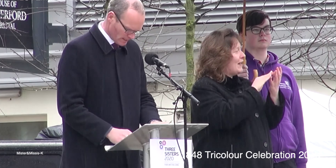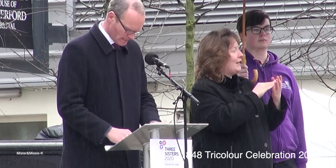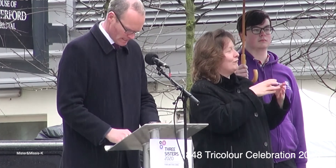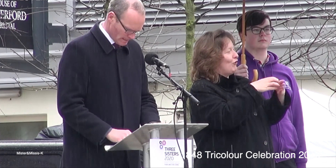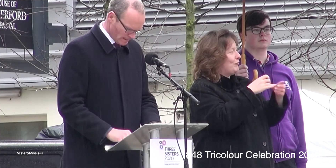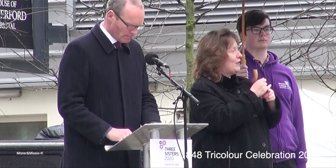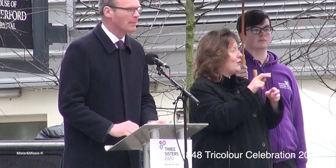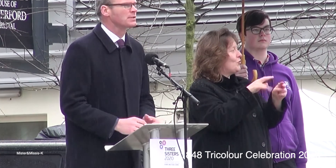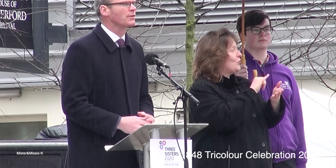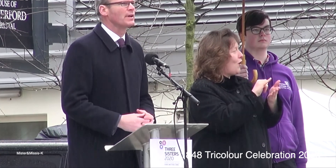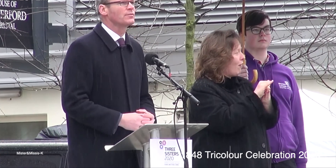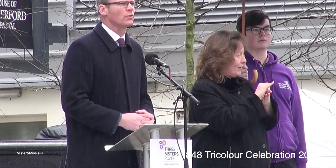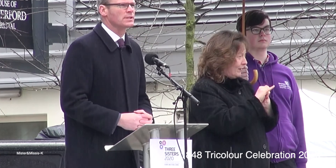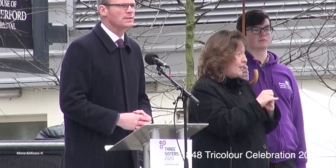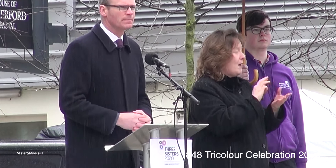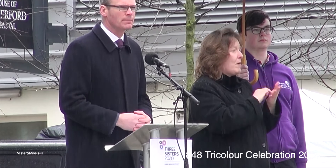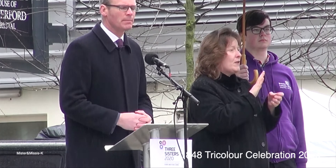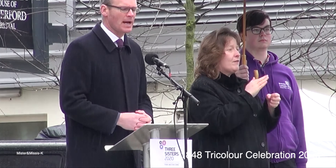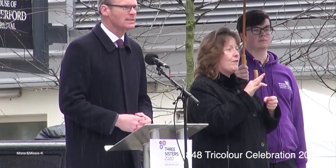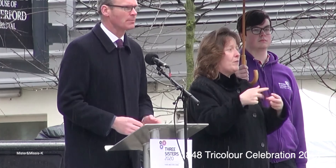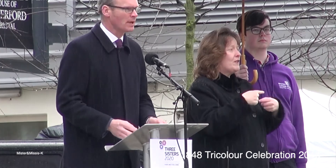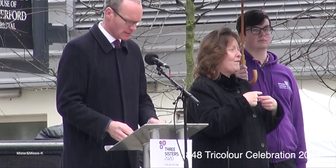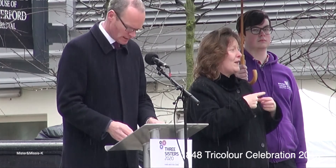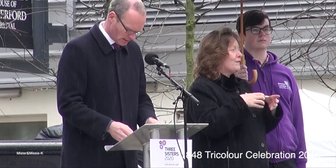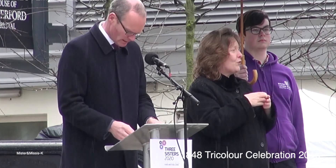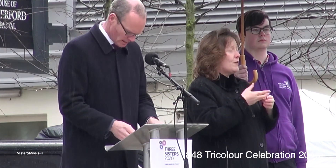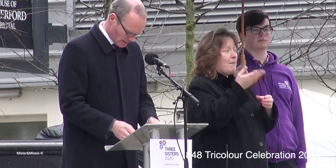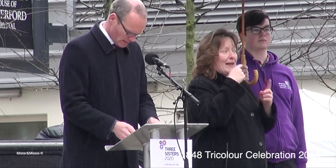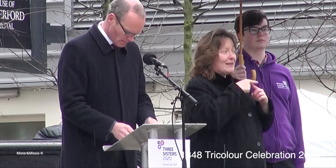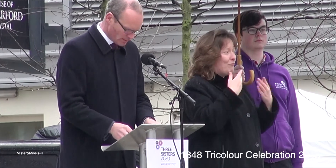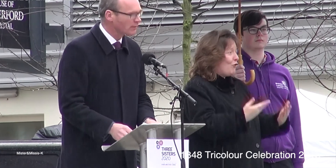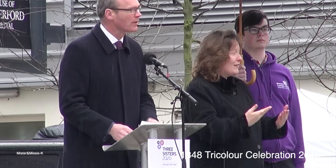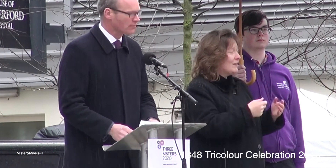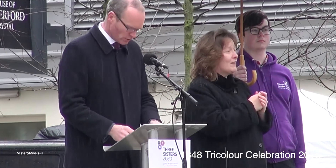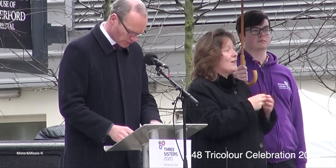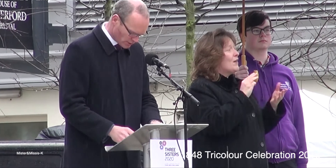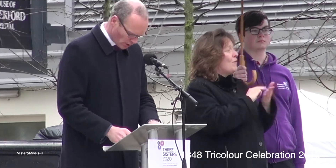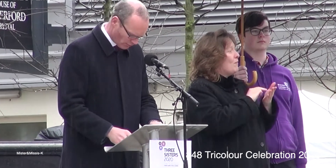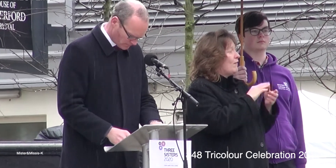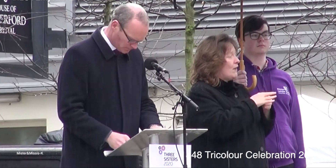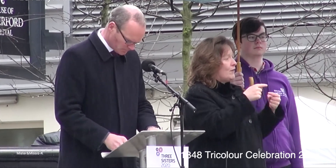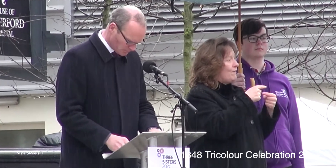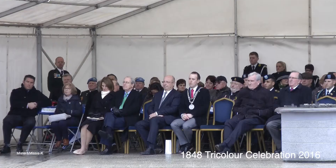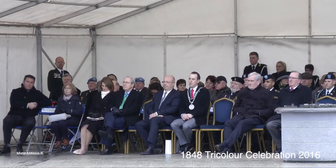York, members of the Defence Forces, past and present, members of the Defence Forces